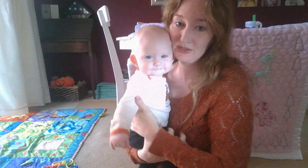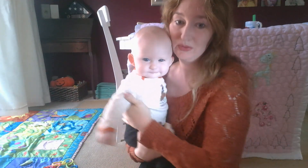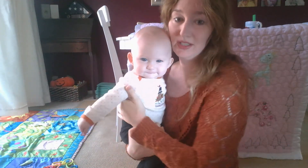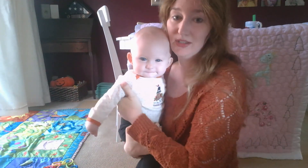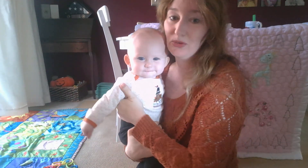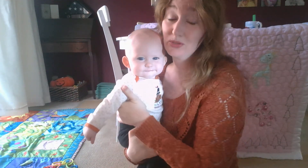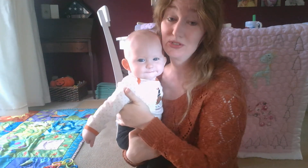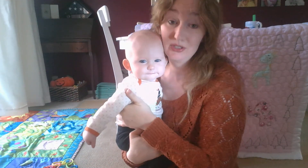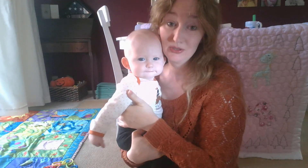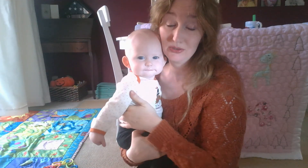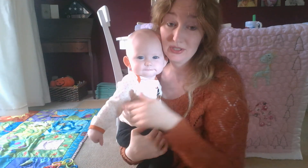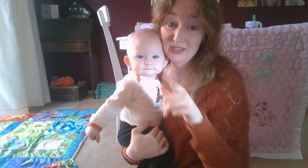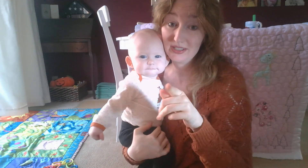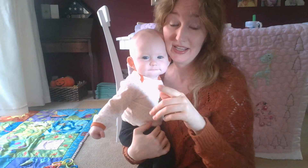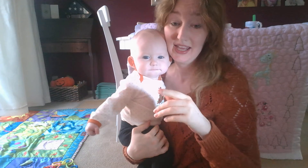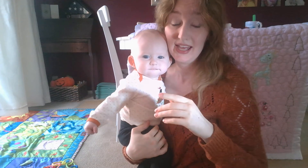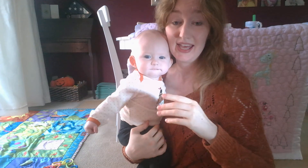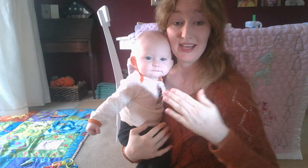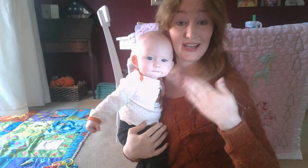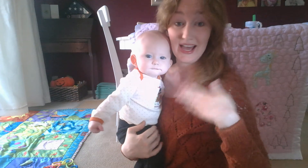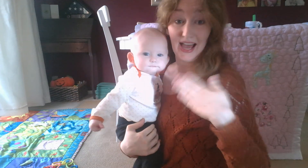And we will wish you a